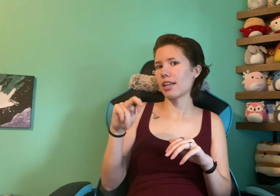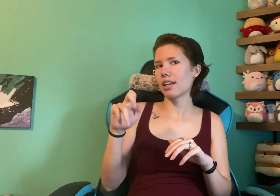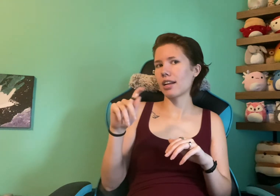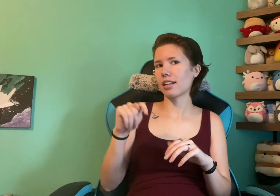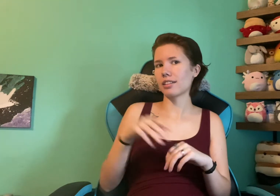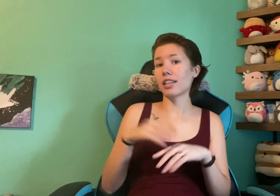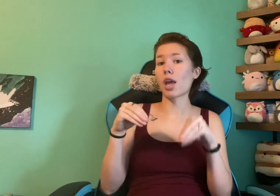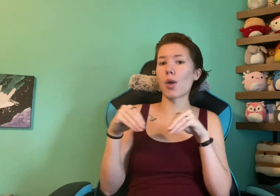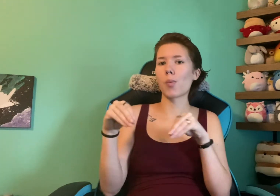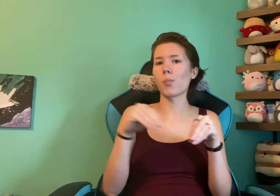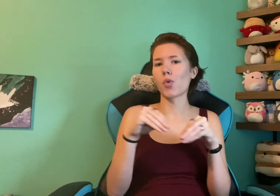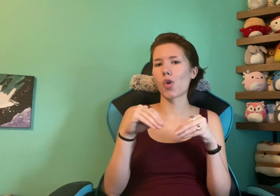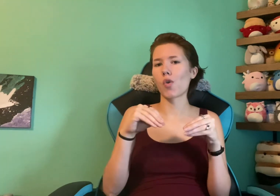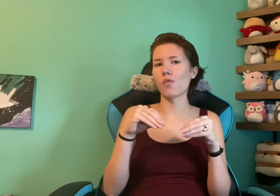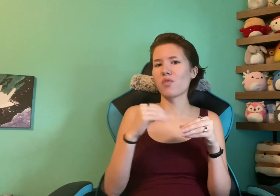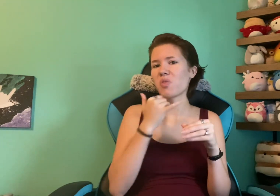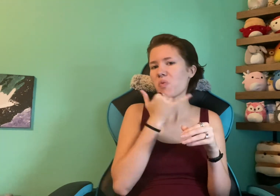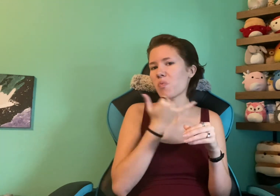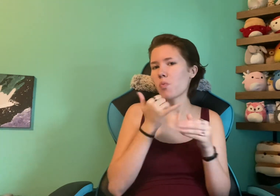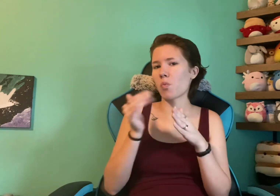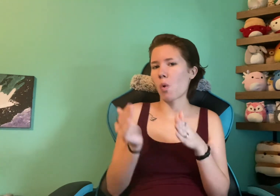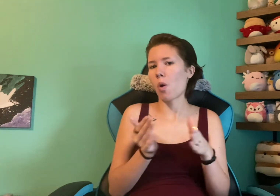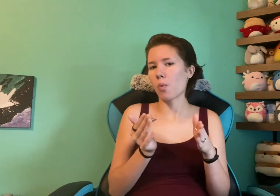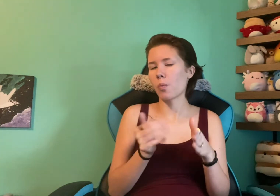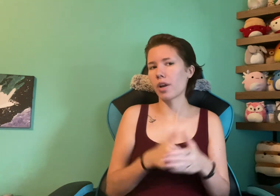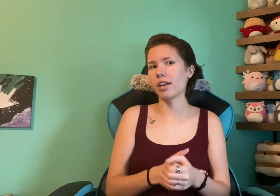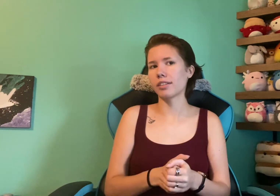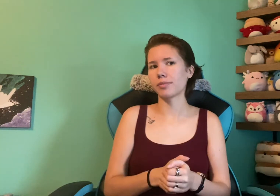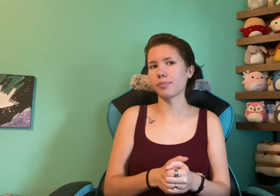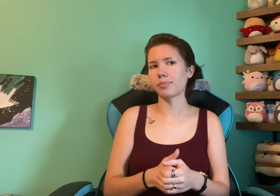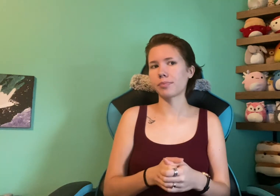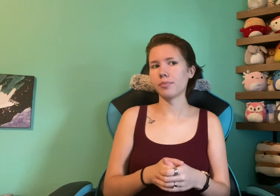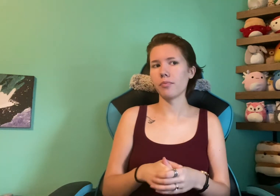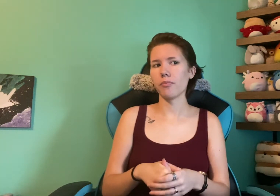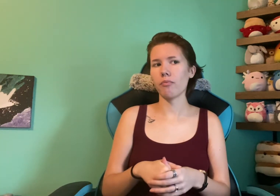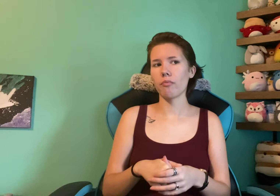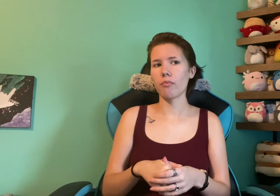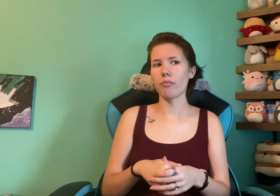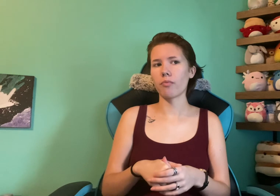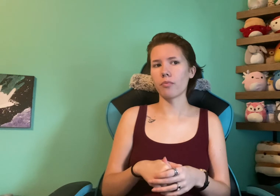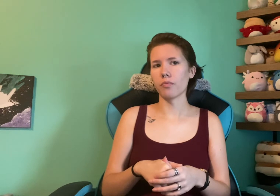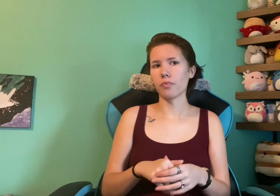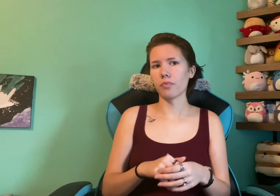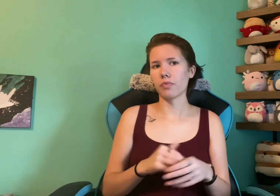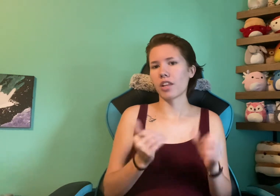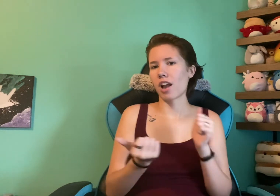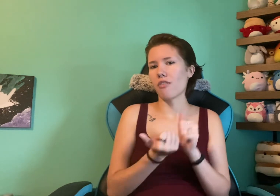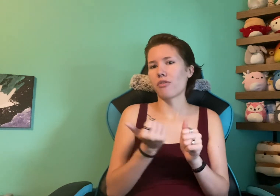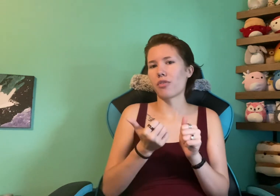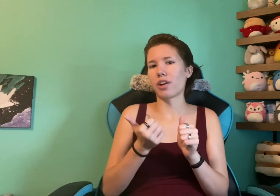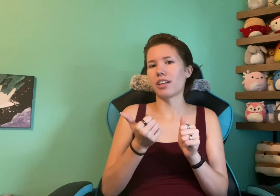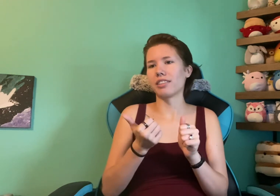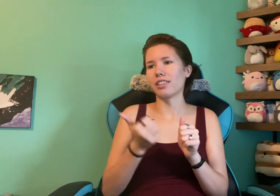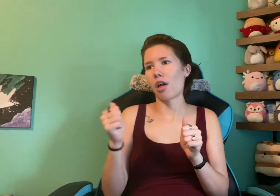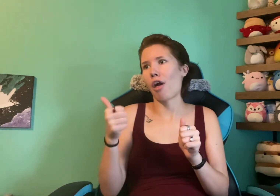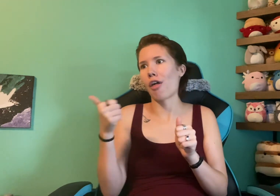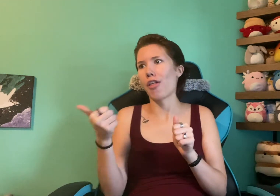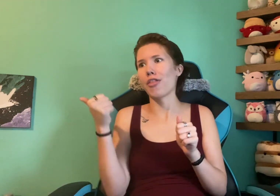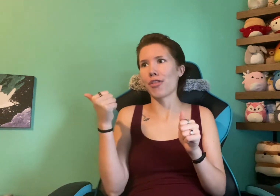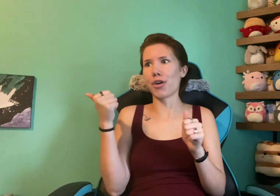large moon orbits the planet parent in the same counterclockwise direction, same as most of the other